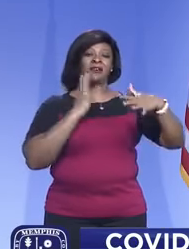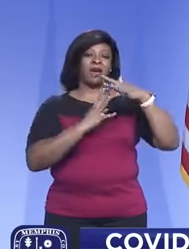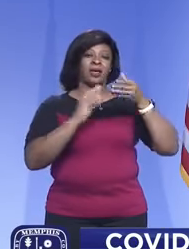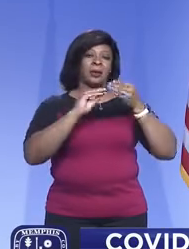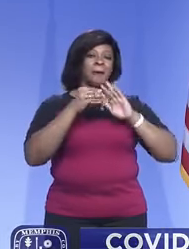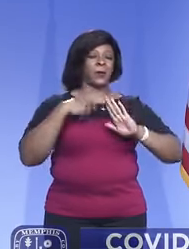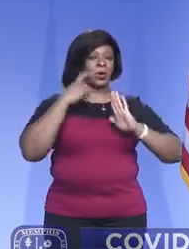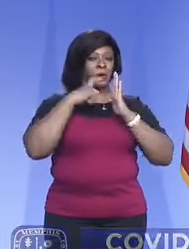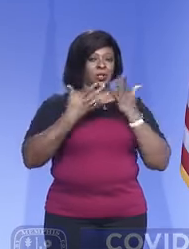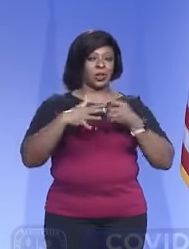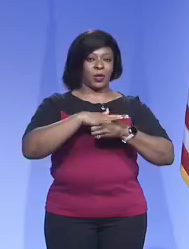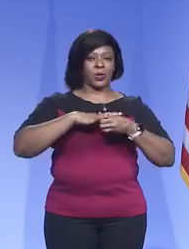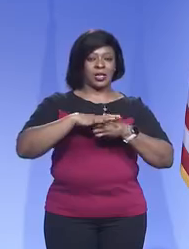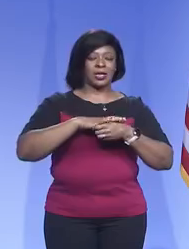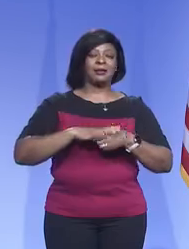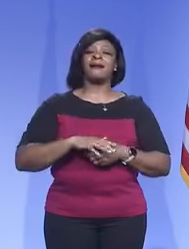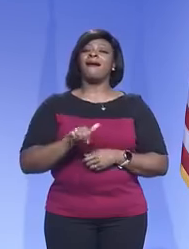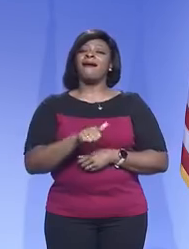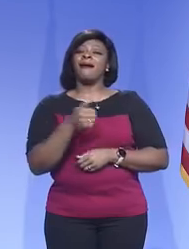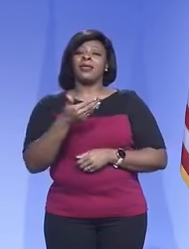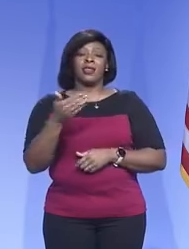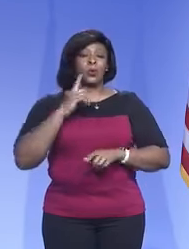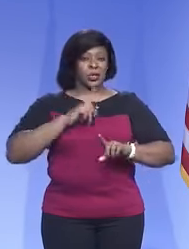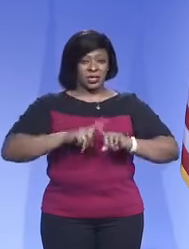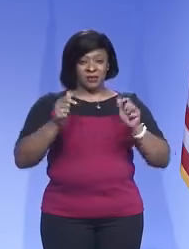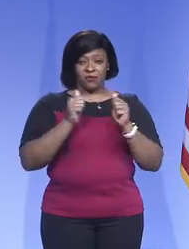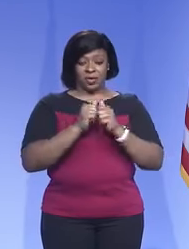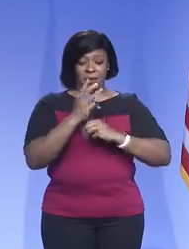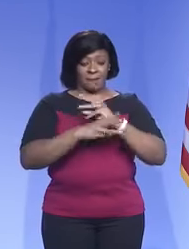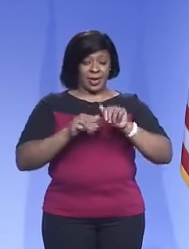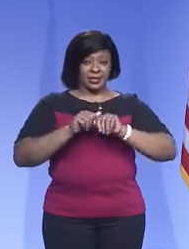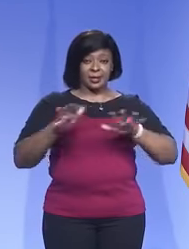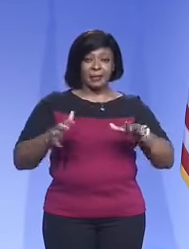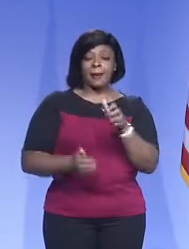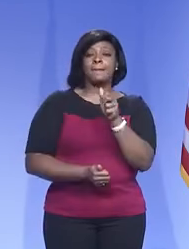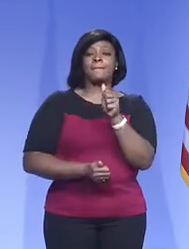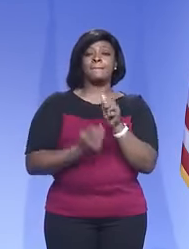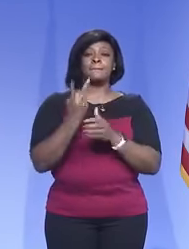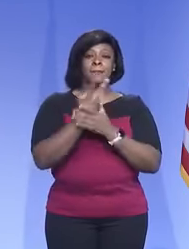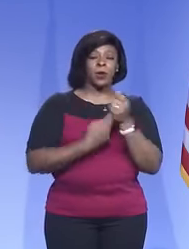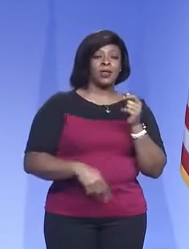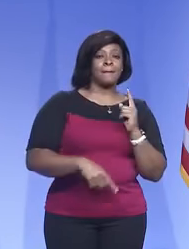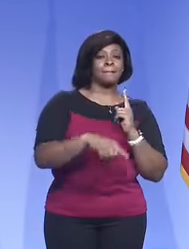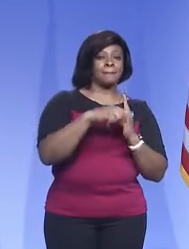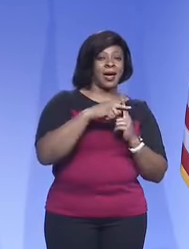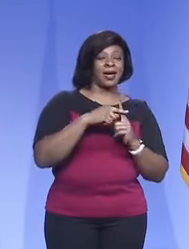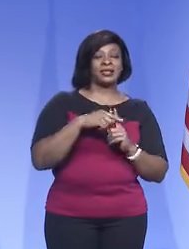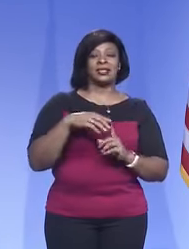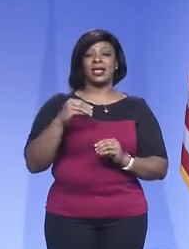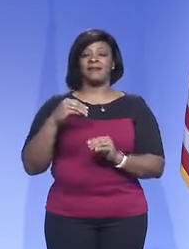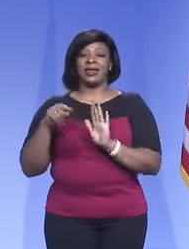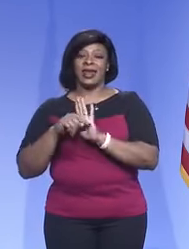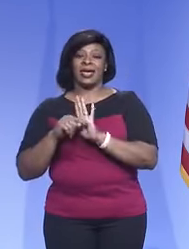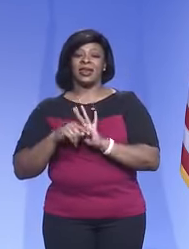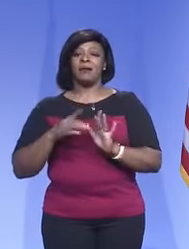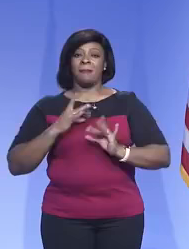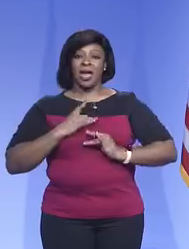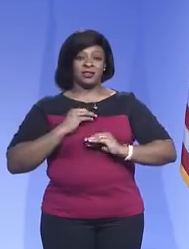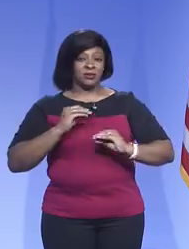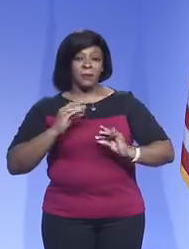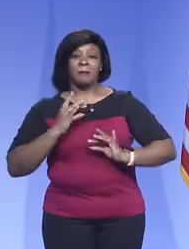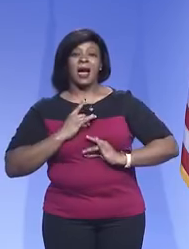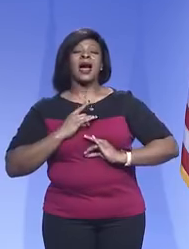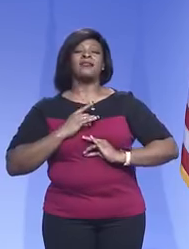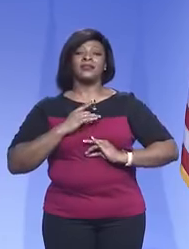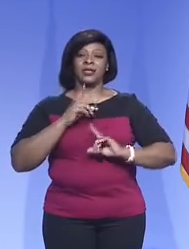seeing locally. The other thing that's quite different with the pandemic is both positive and negative tests are reported.